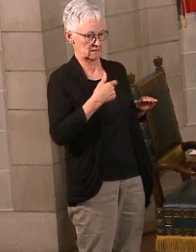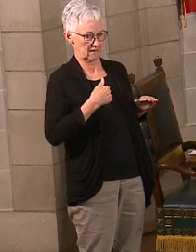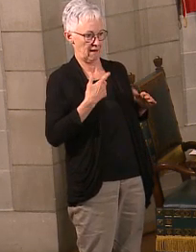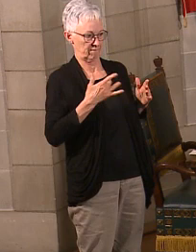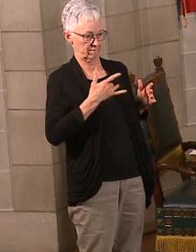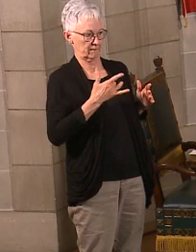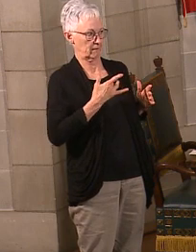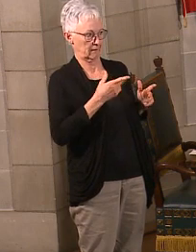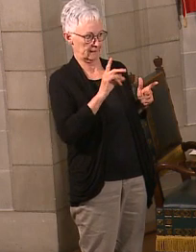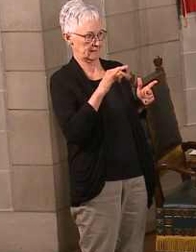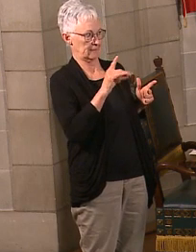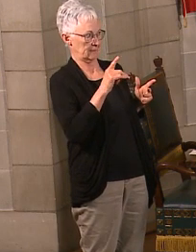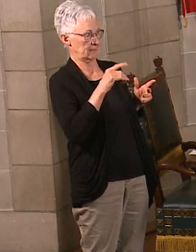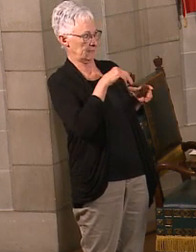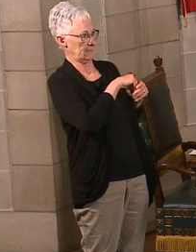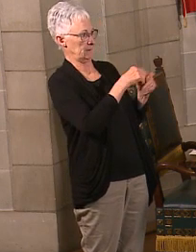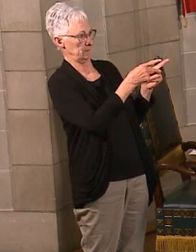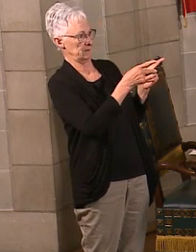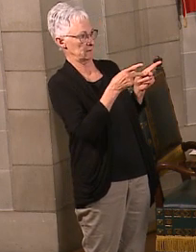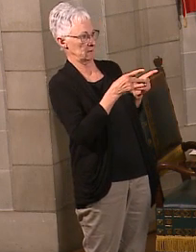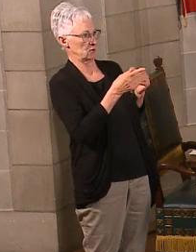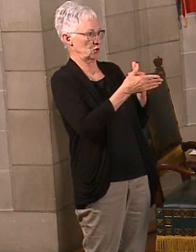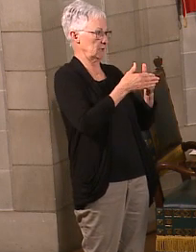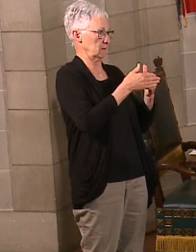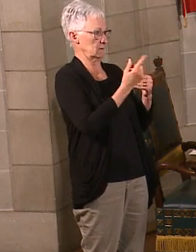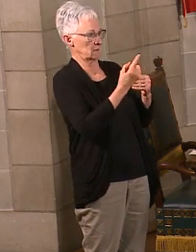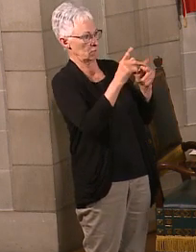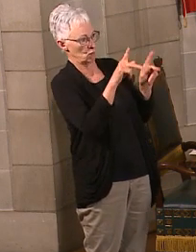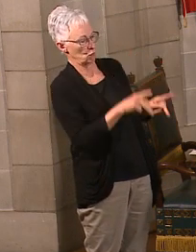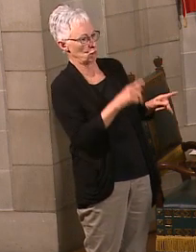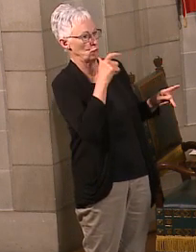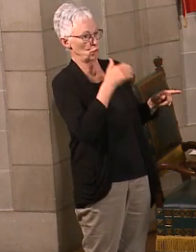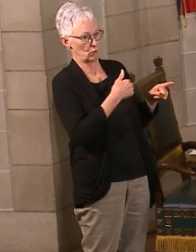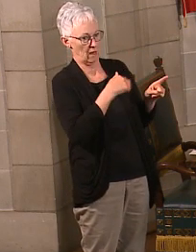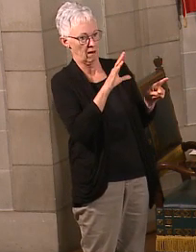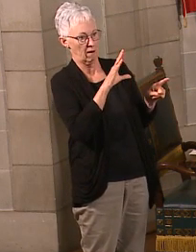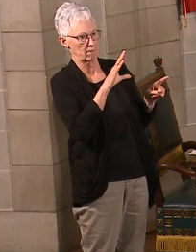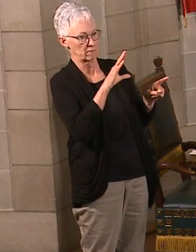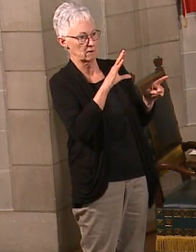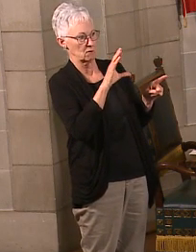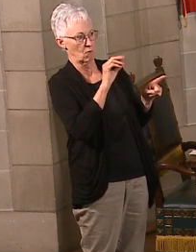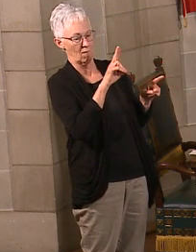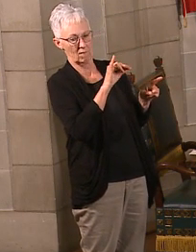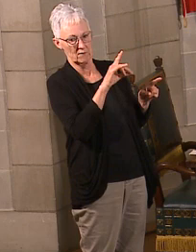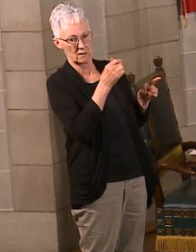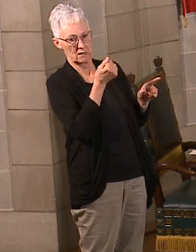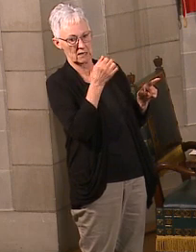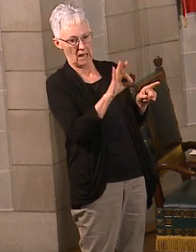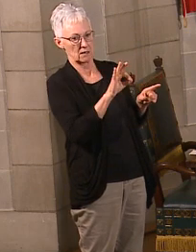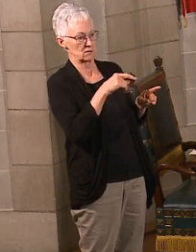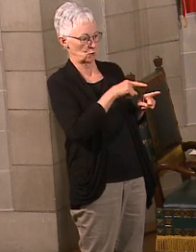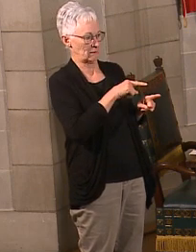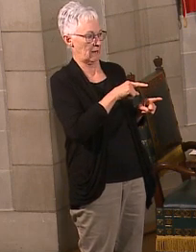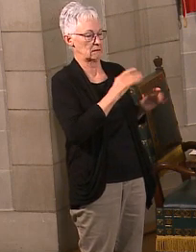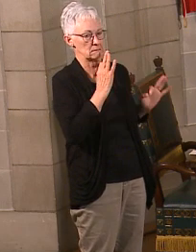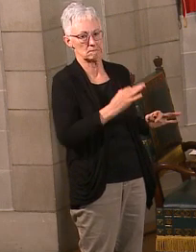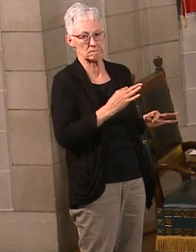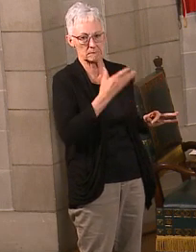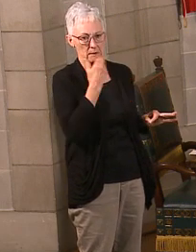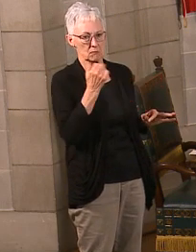people that were symptomatic in some way and made the wise decision to stay home until they could find out whether or not, in fact, it was